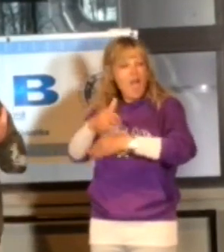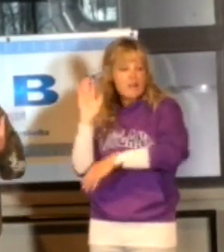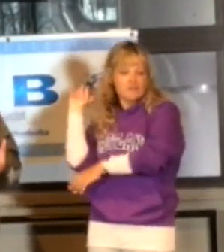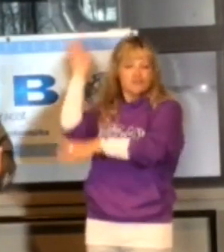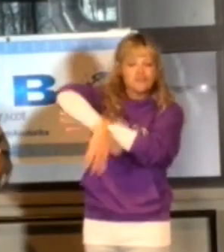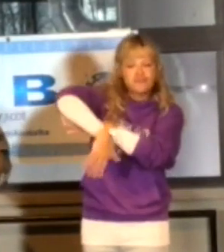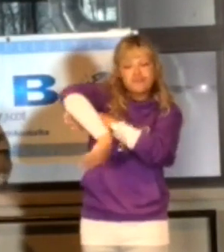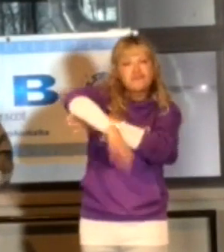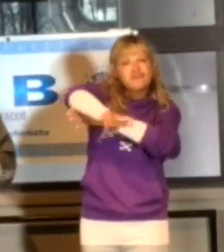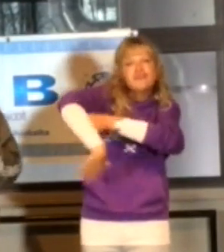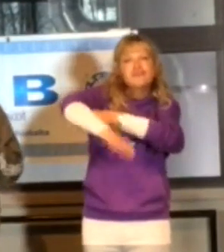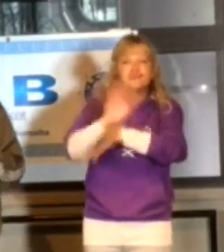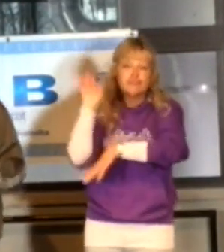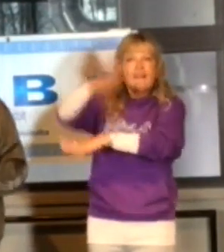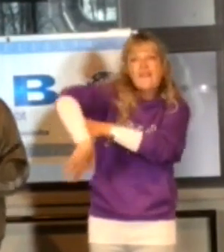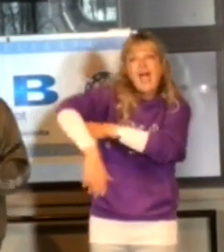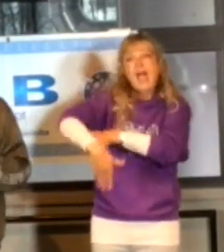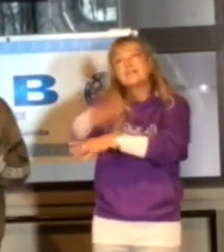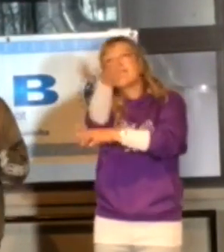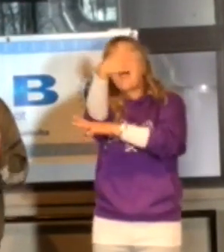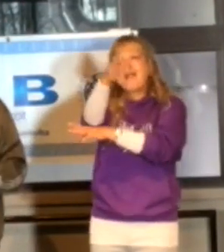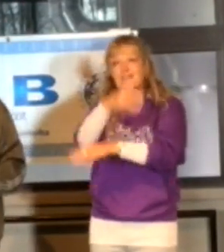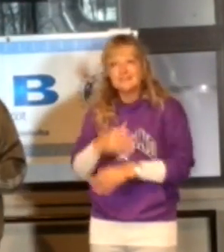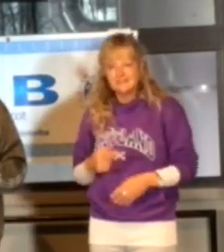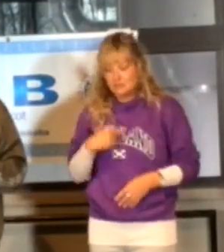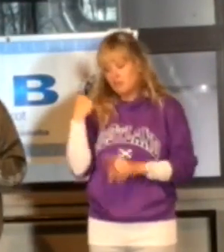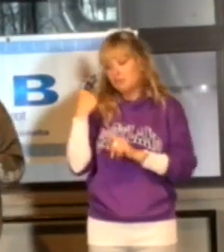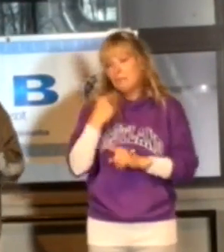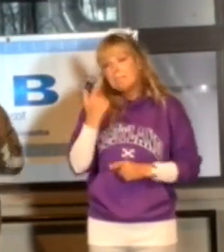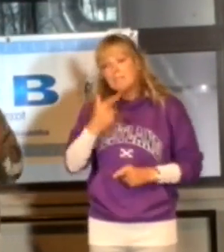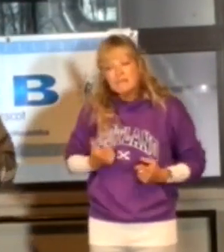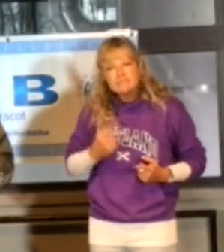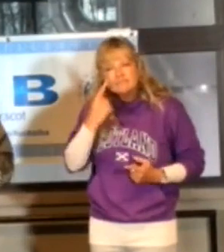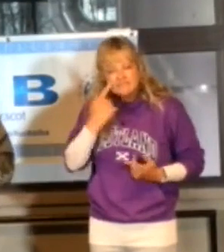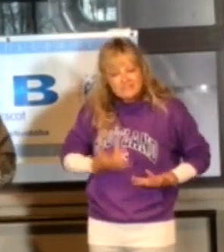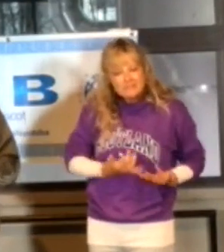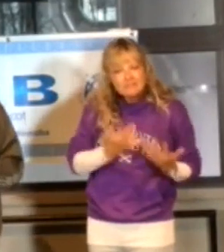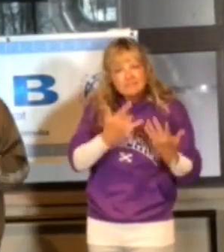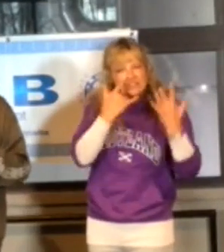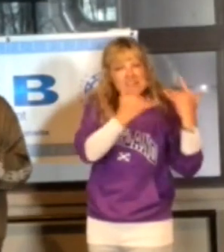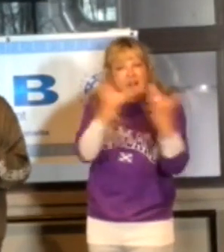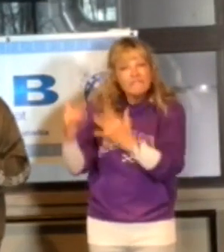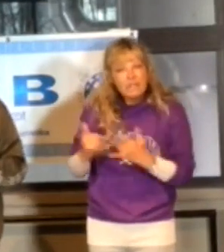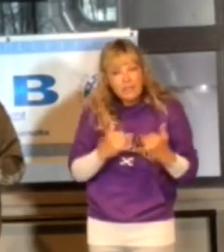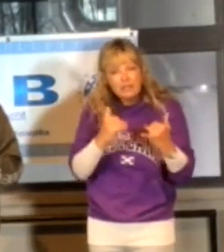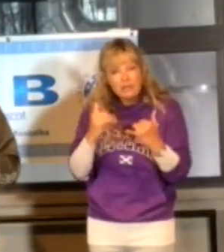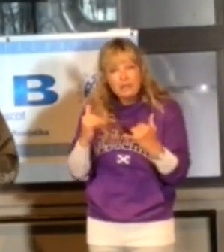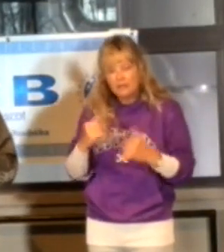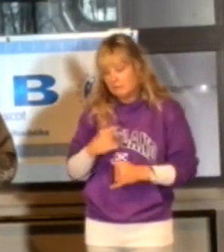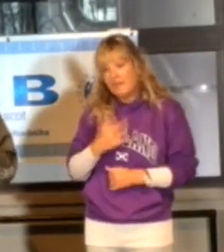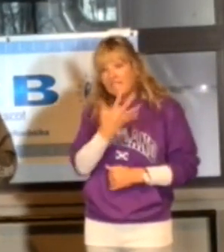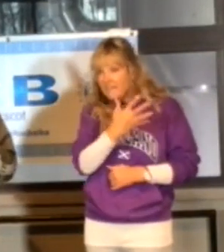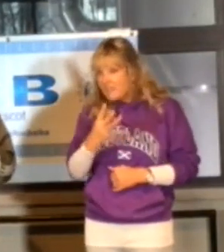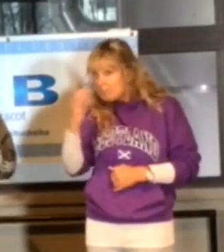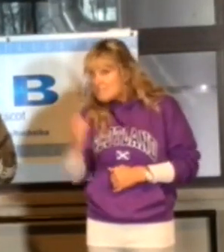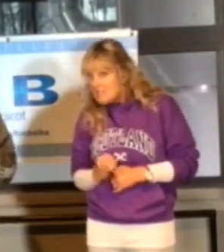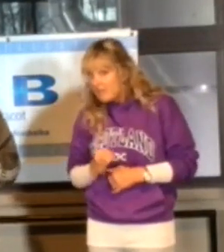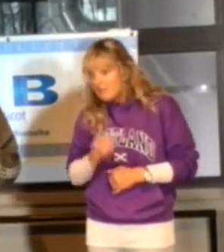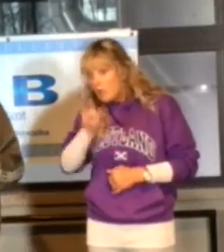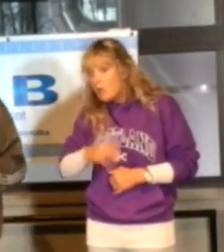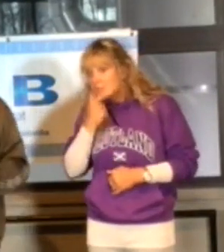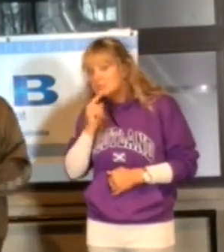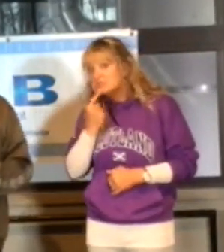are changing. And an opinion poll in September, 33% of the Welsh people said that they would